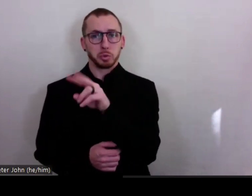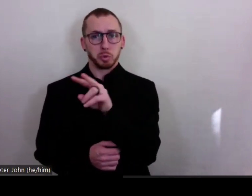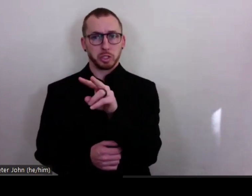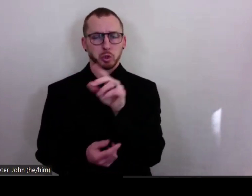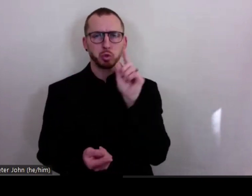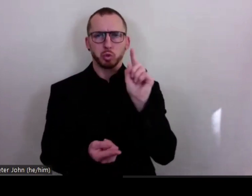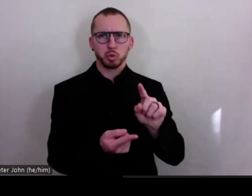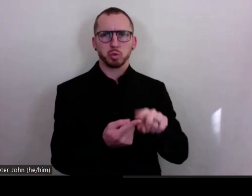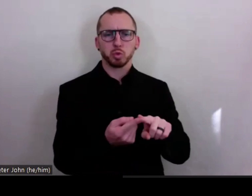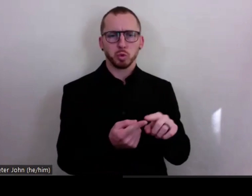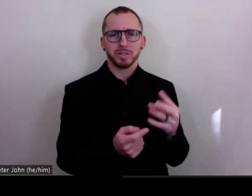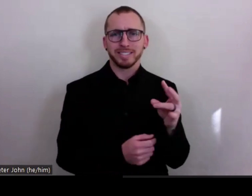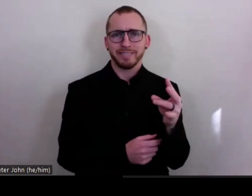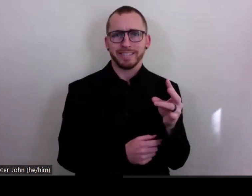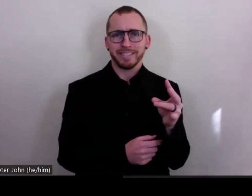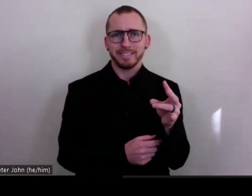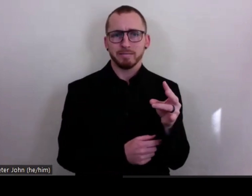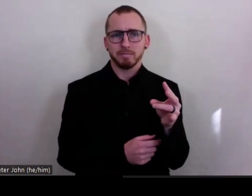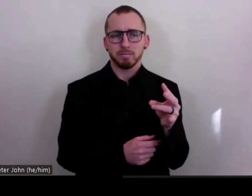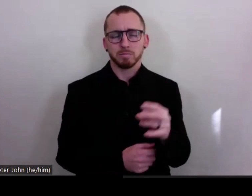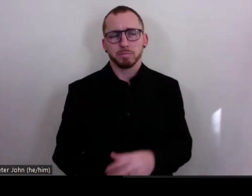keep.